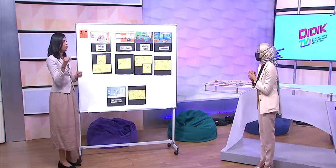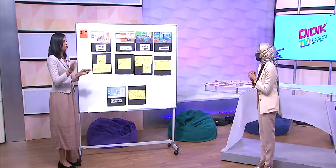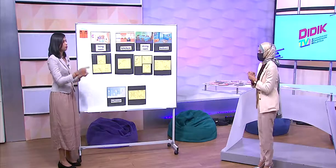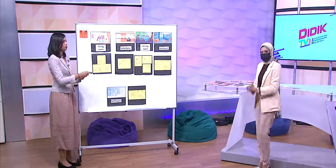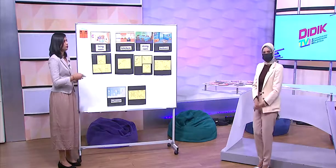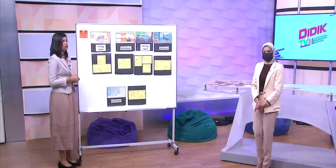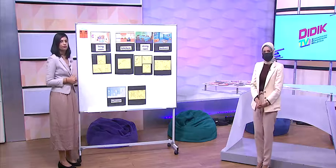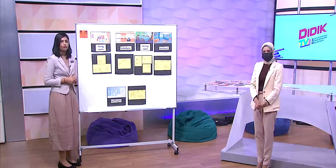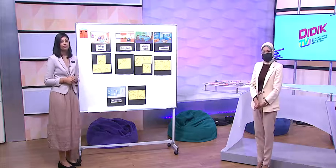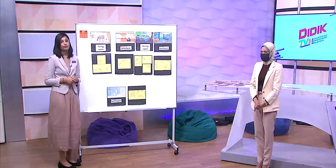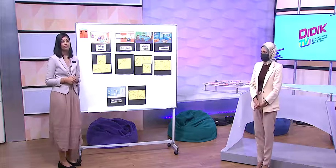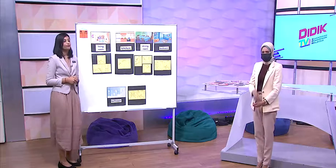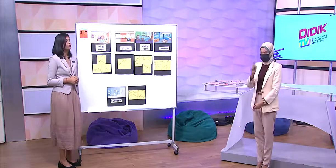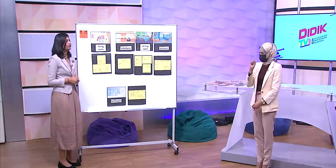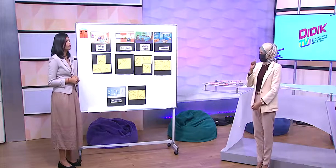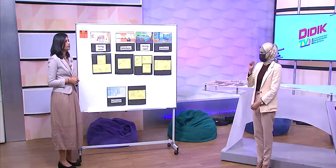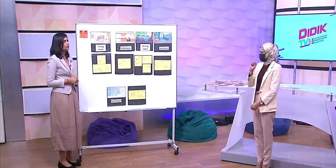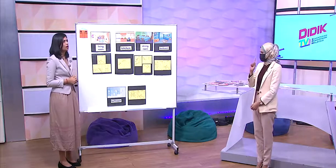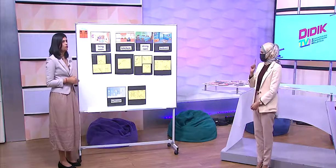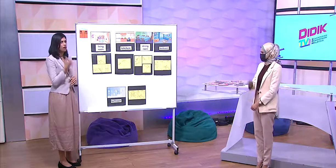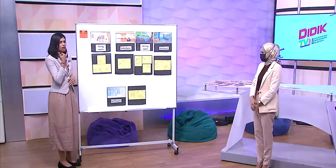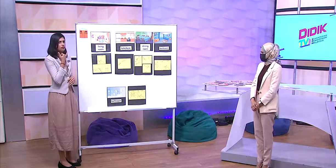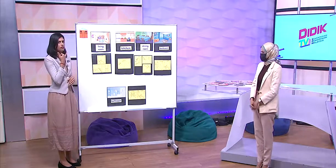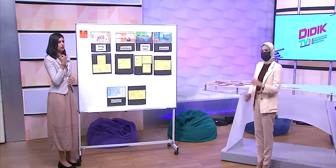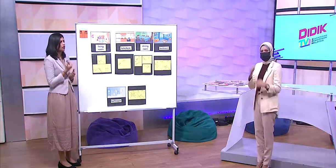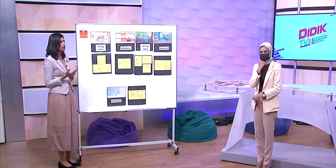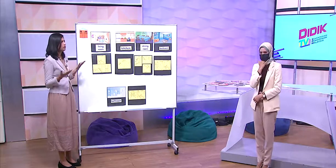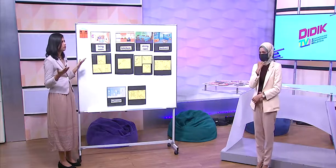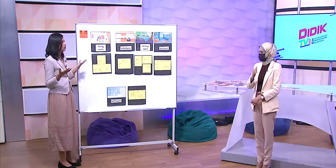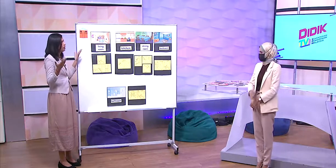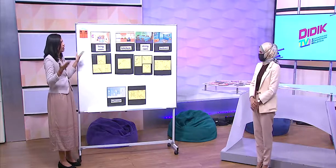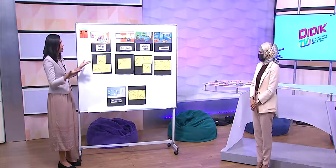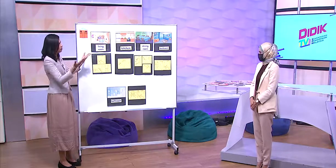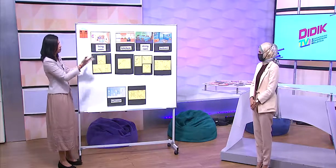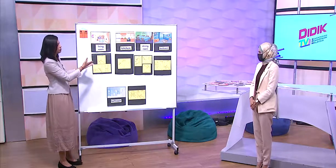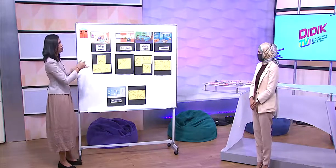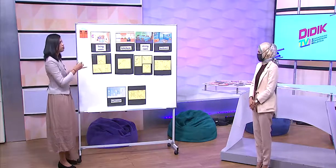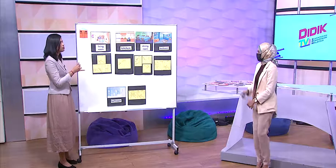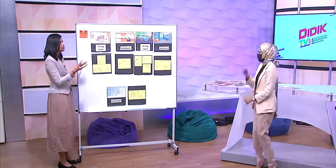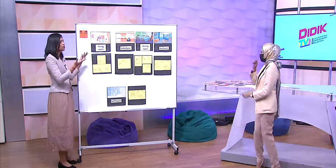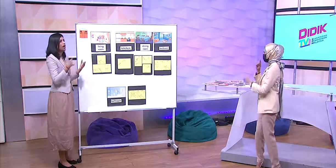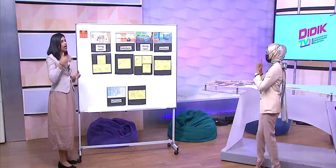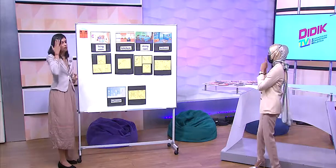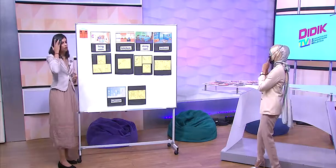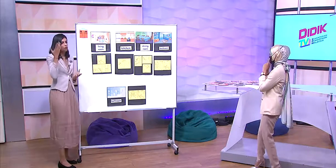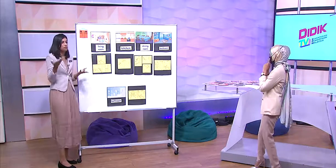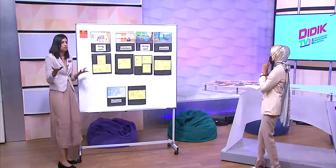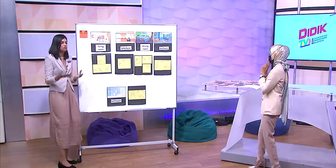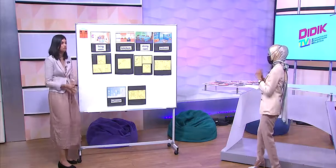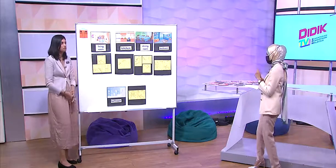room. I don't think so. No, wrong. Okay. No. Okay, then you can choose. I don't know. I think